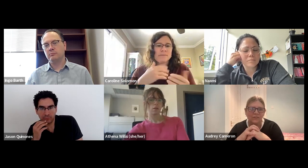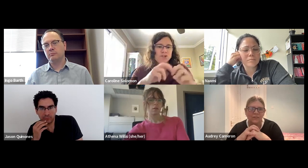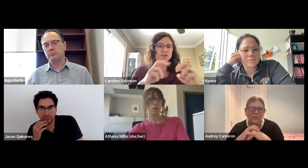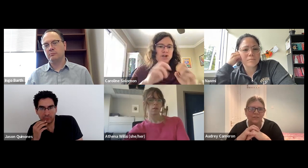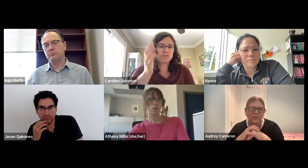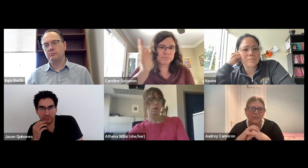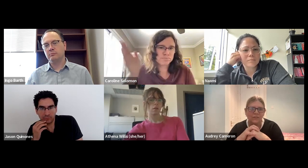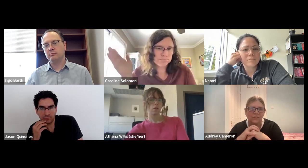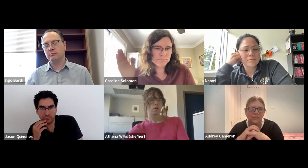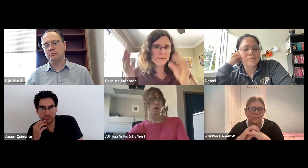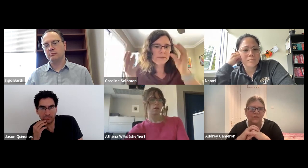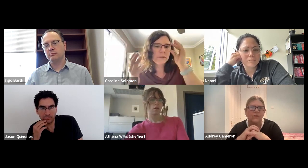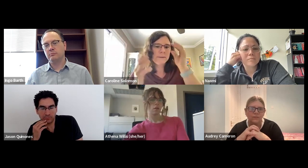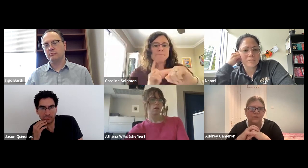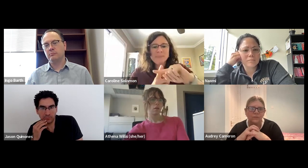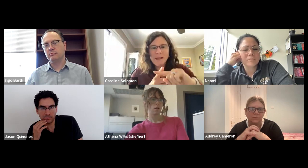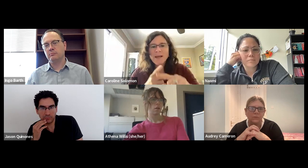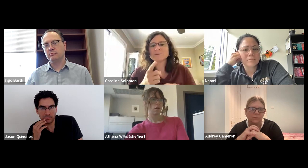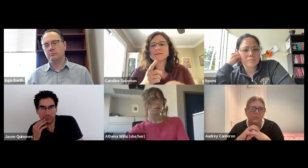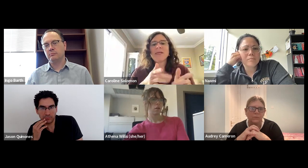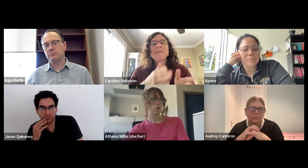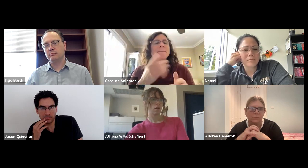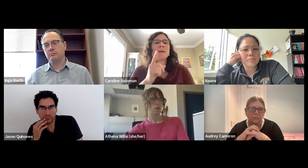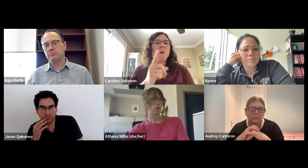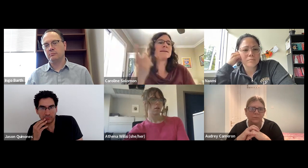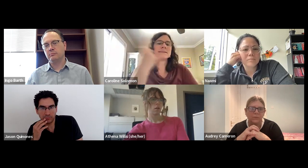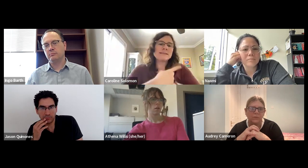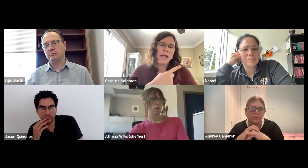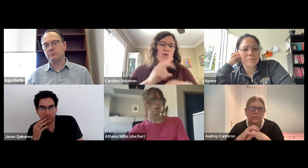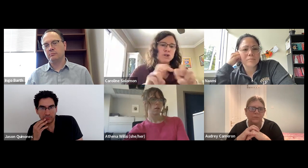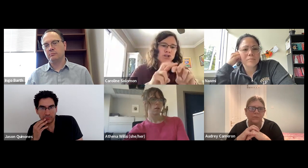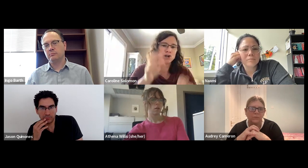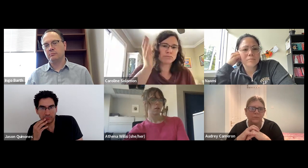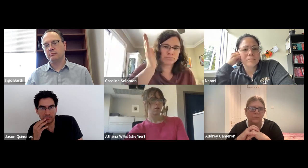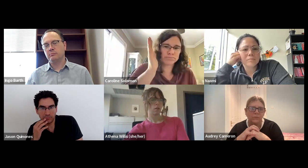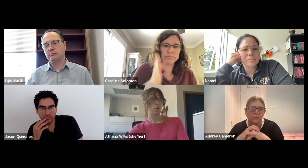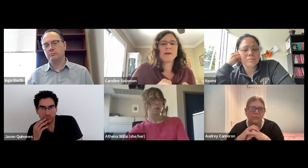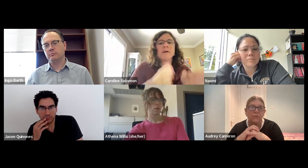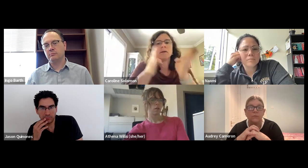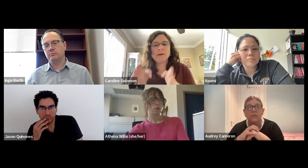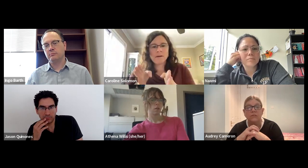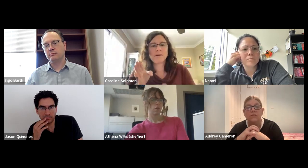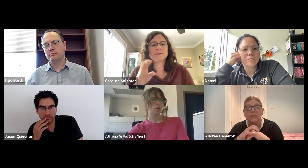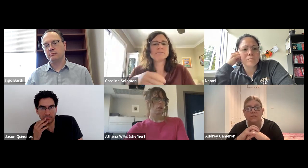it would be nice if researchers were, or people were invited to come and present their research or present, you